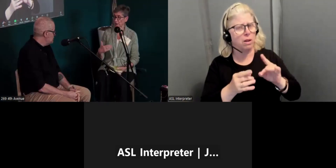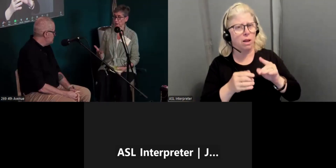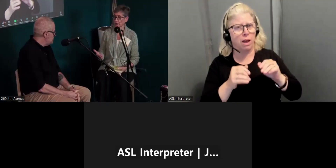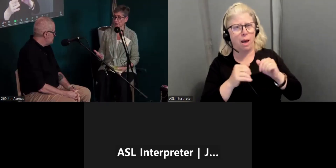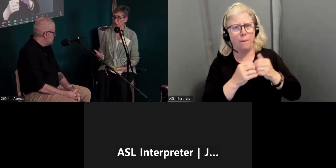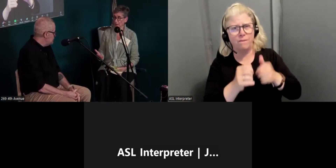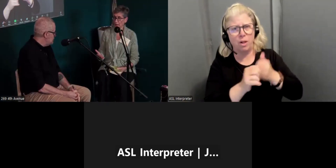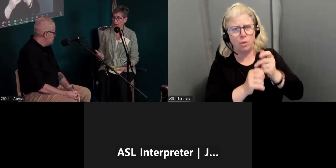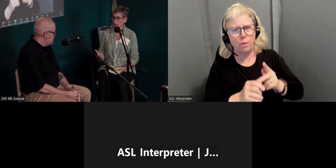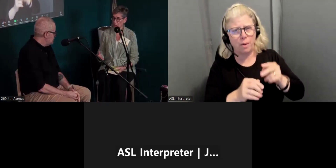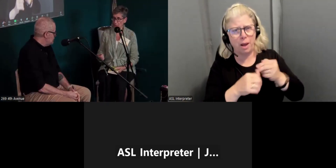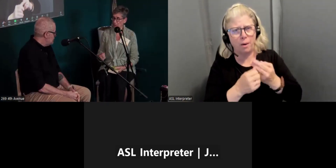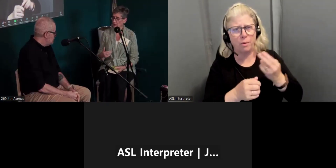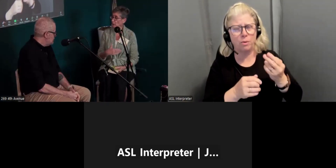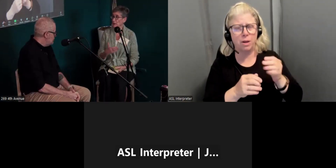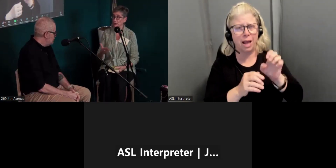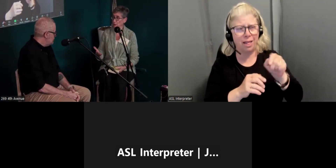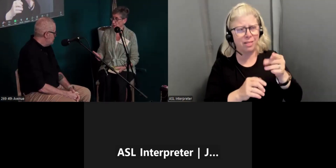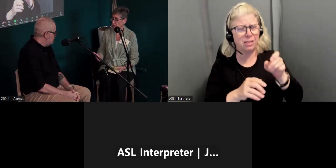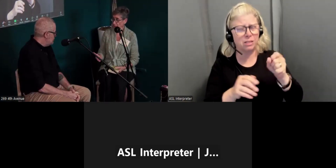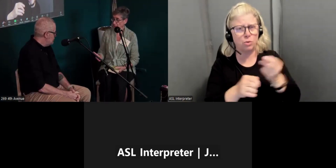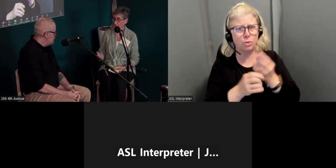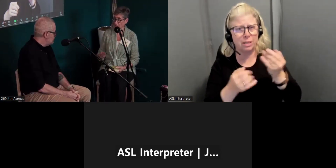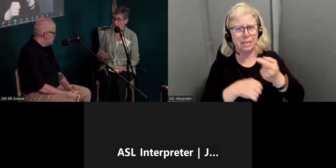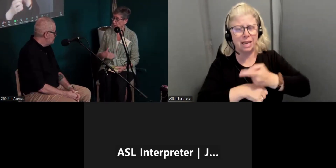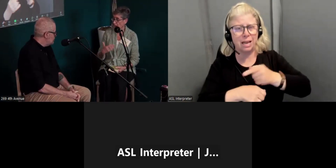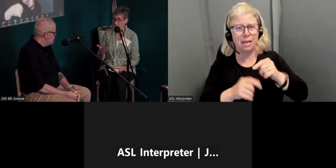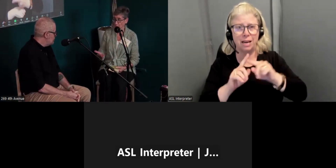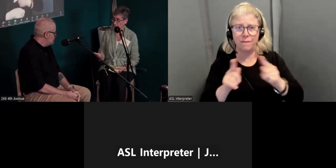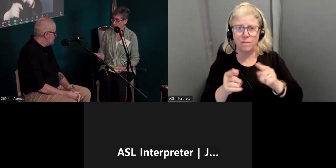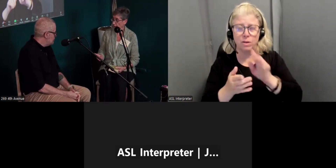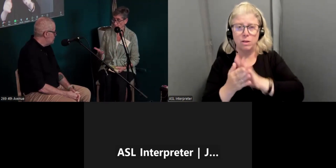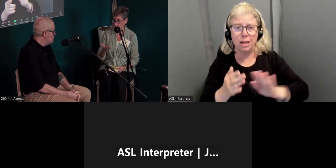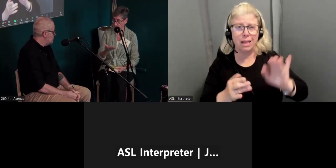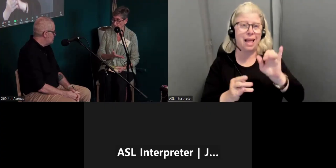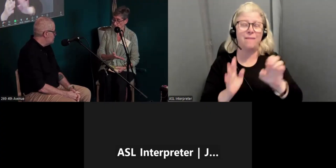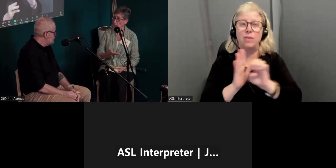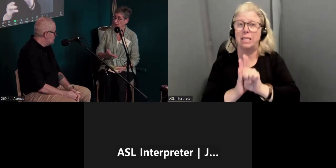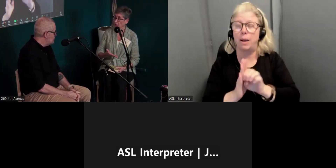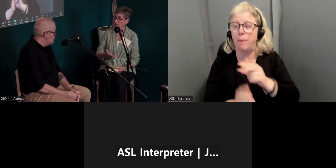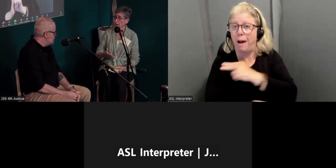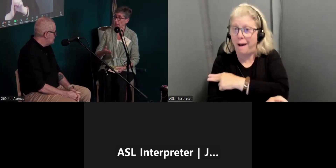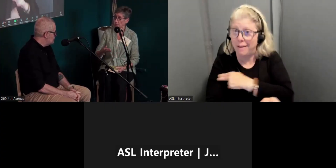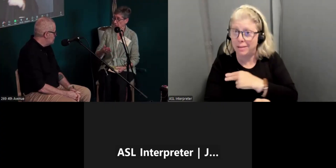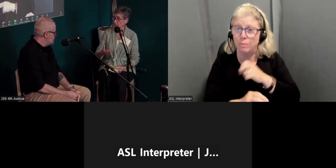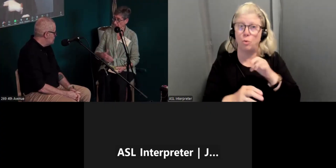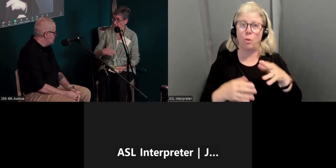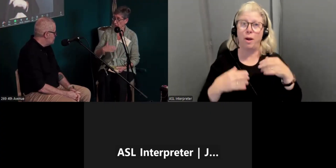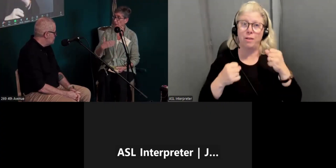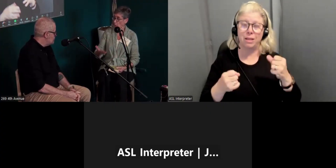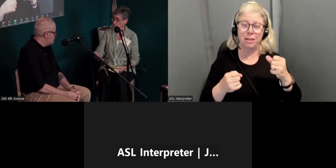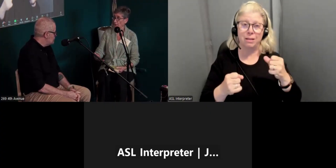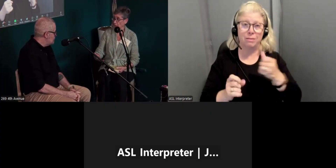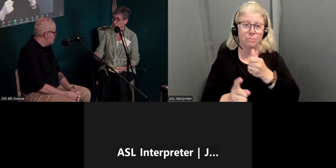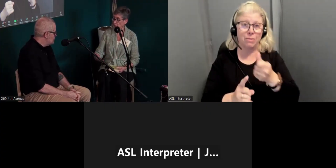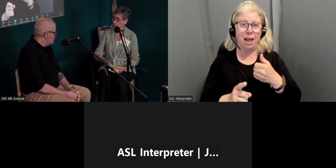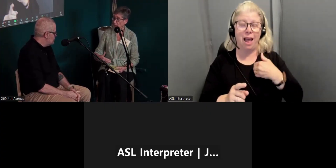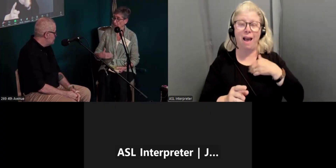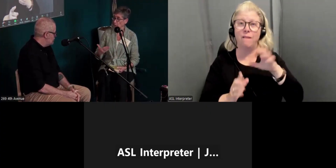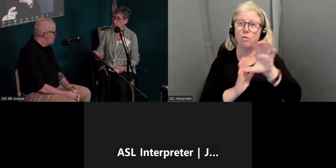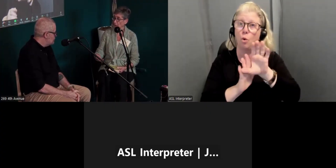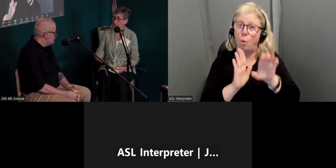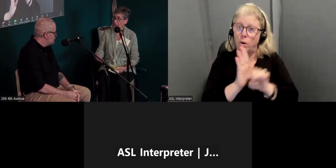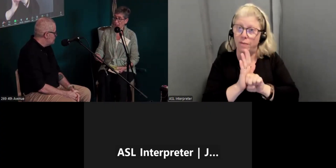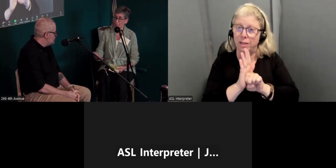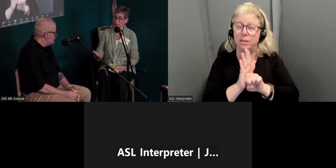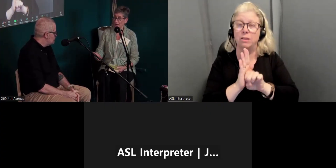ethics is used today, different institutions like hospitals, health institutions will have maybe an ethics code of ethics or an ethics